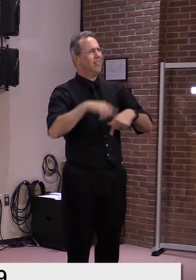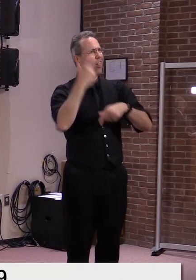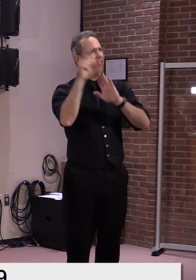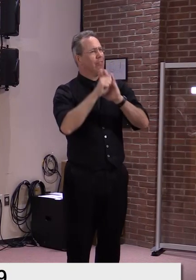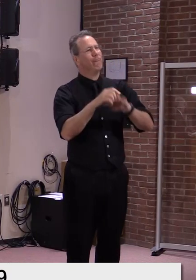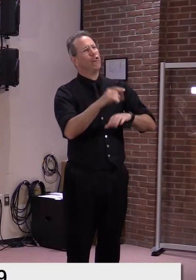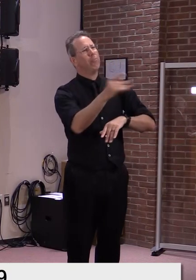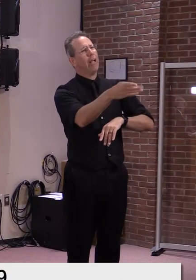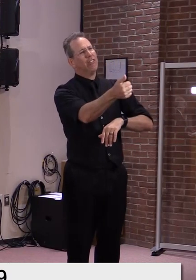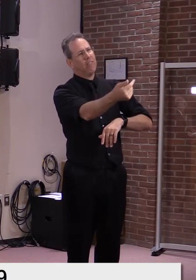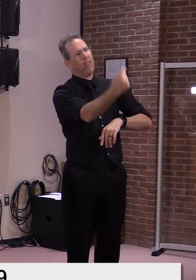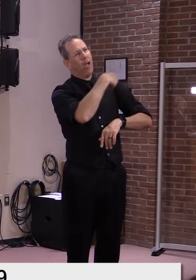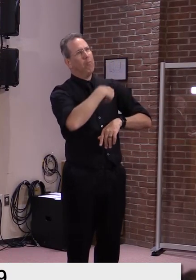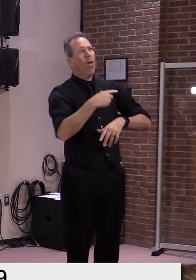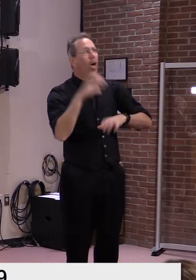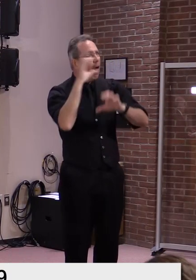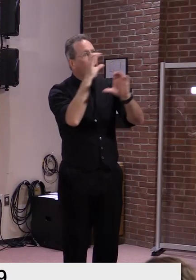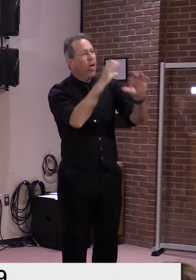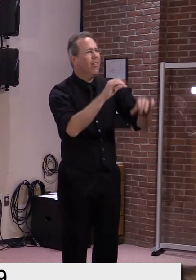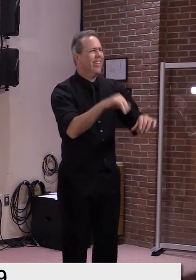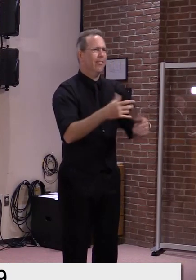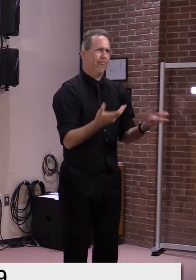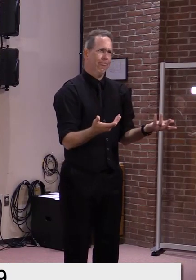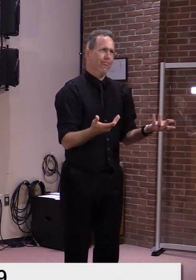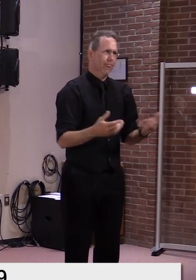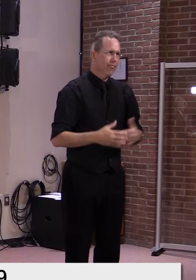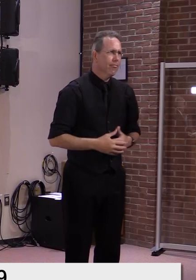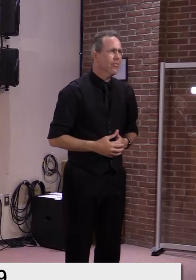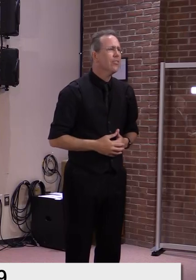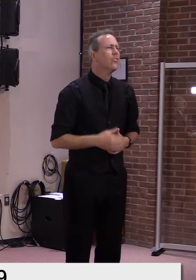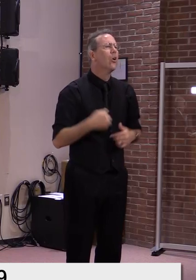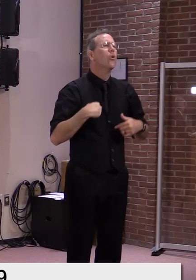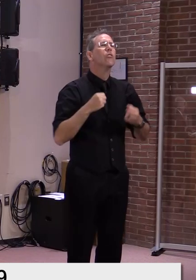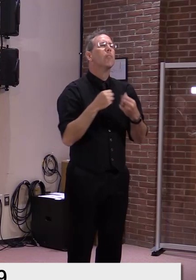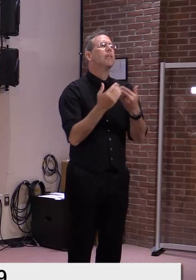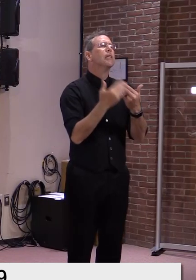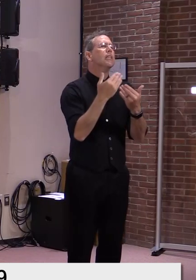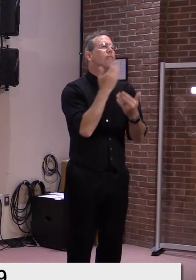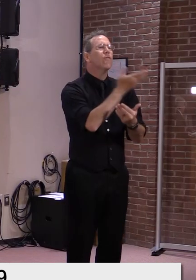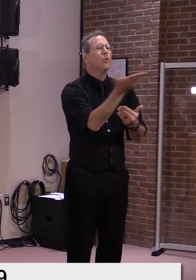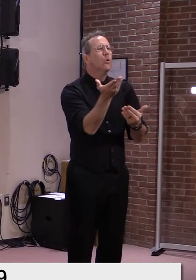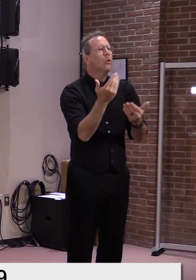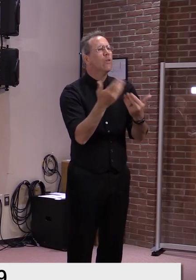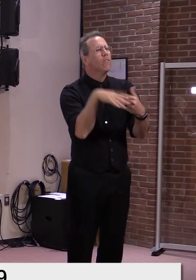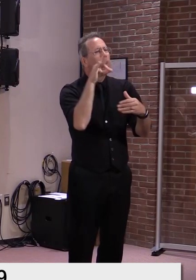said, convenience is one aspect of many, many reasons why people